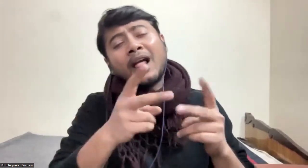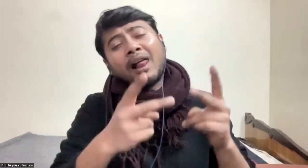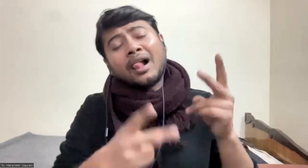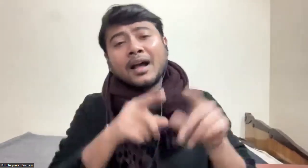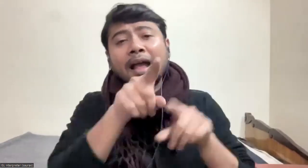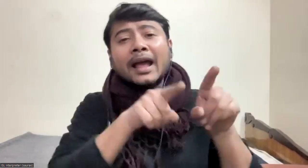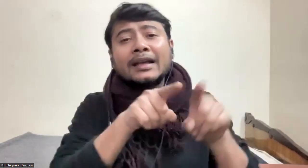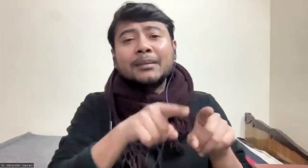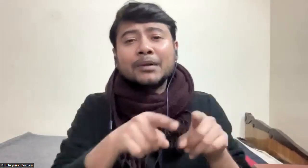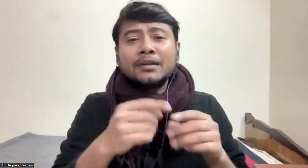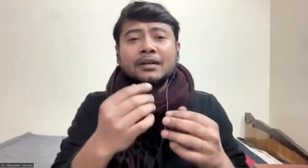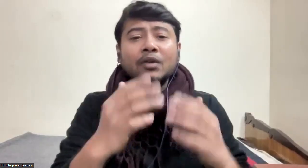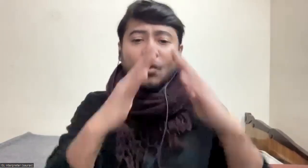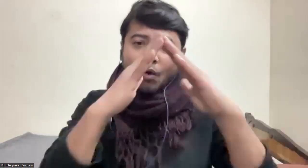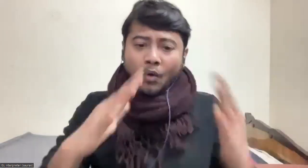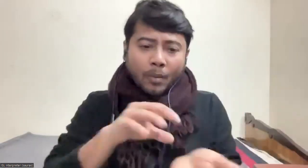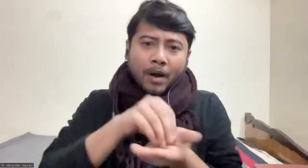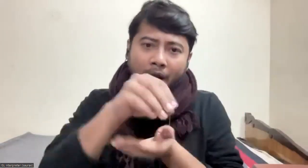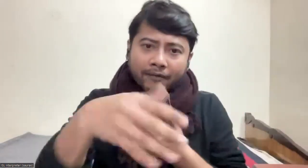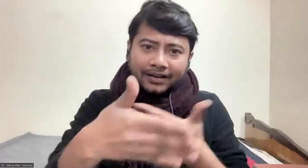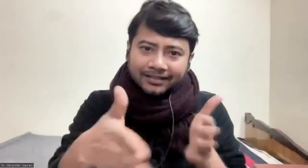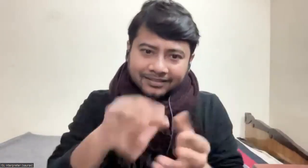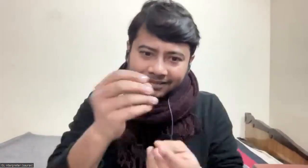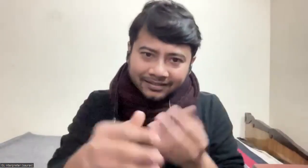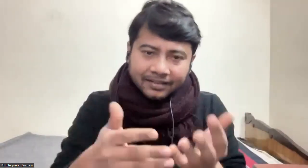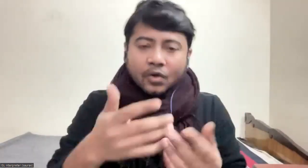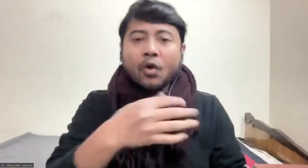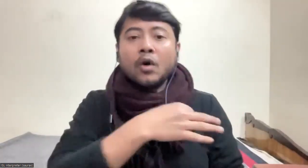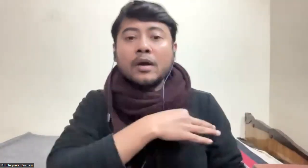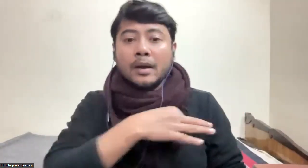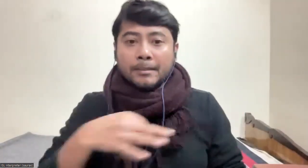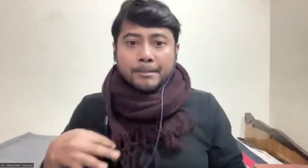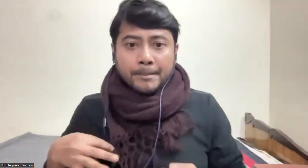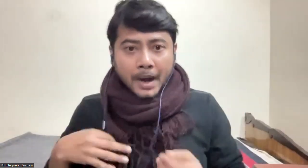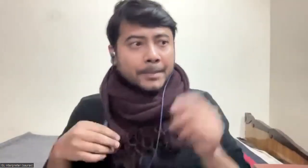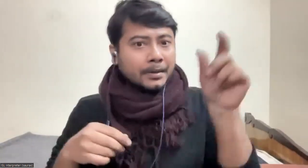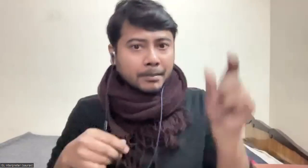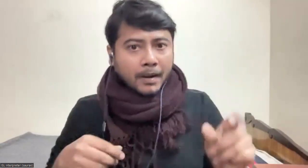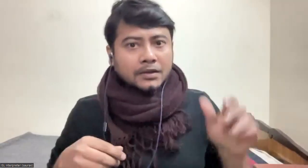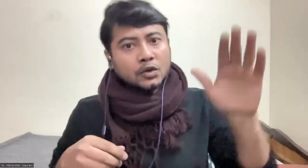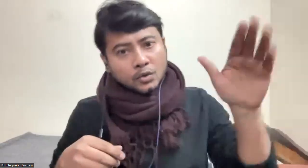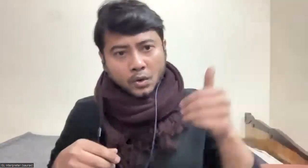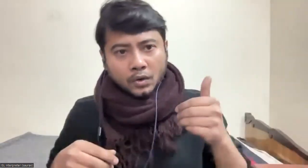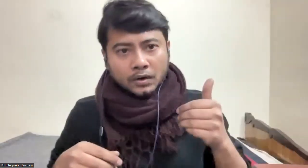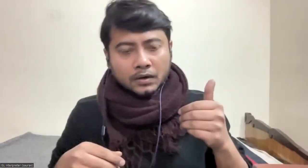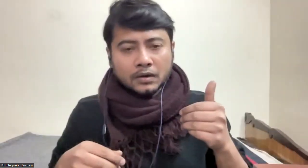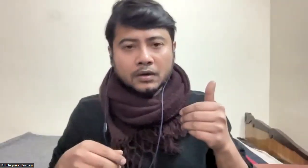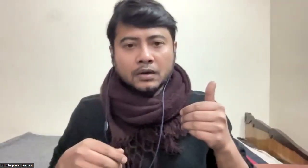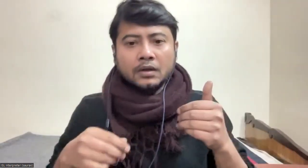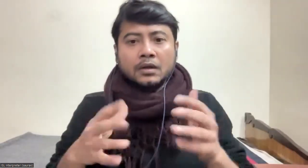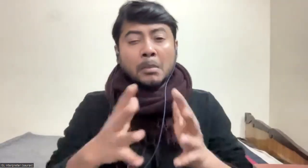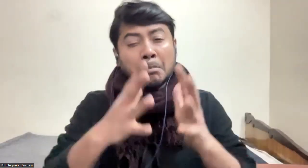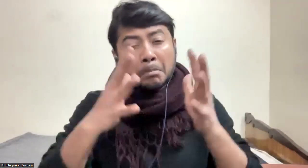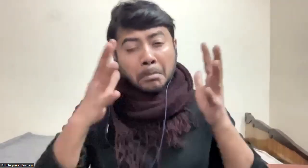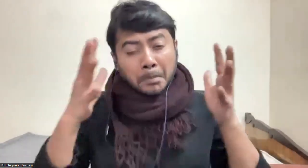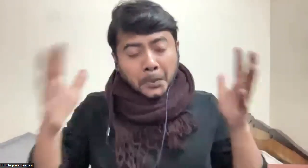doing a fire sacrifice at home or calling some brahmin at home and doing some big yagya. If